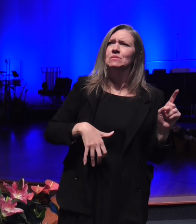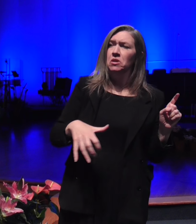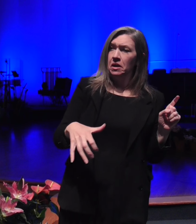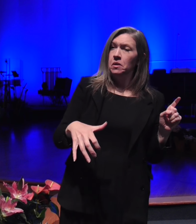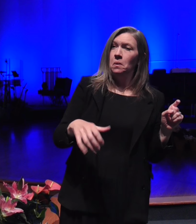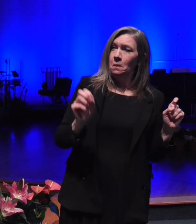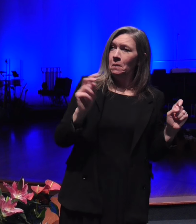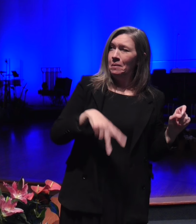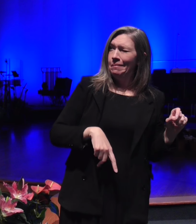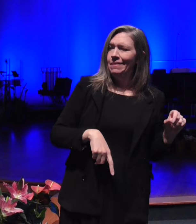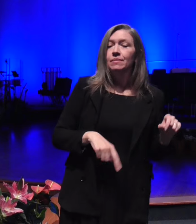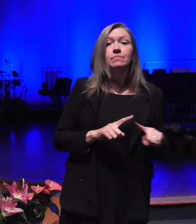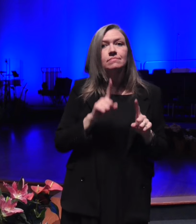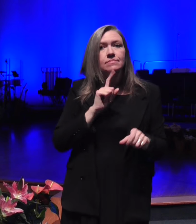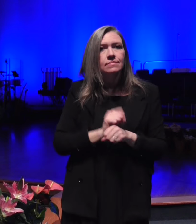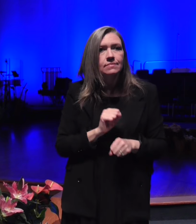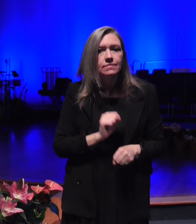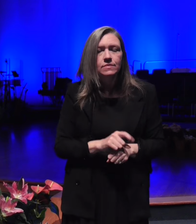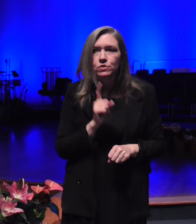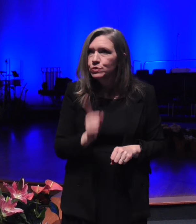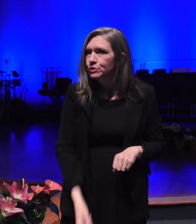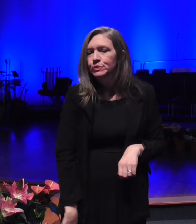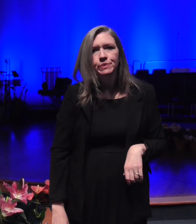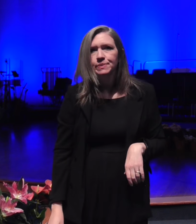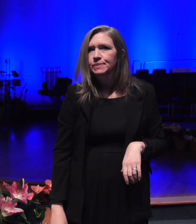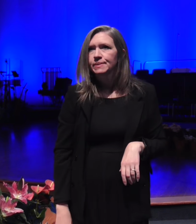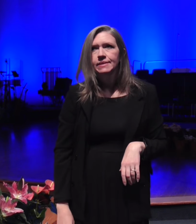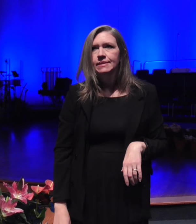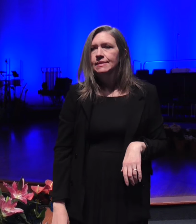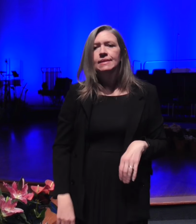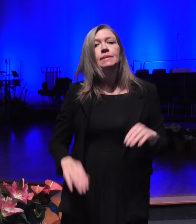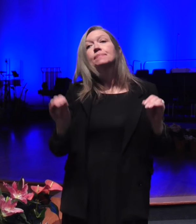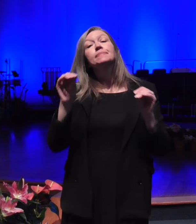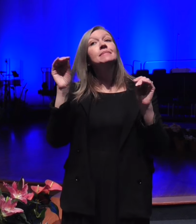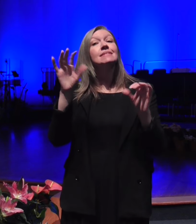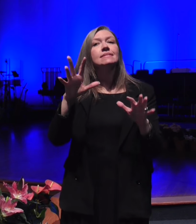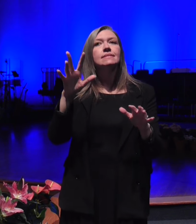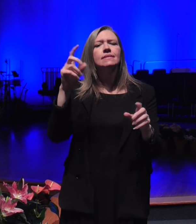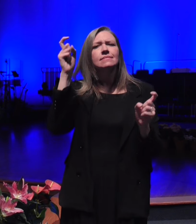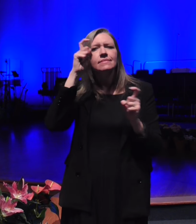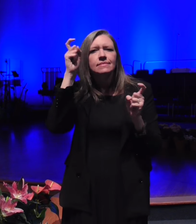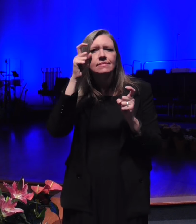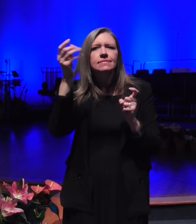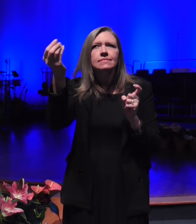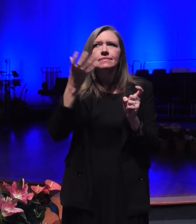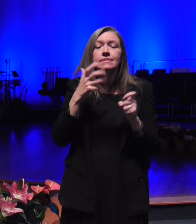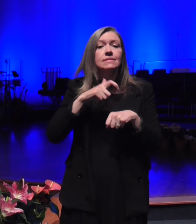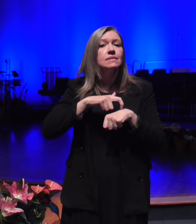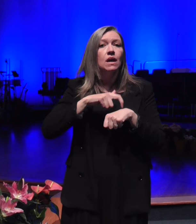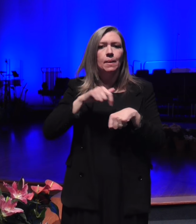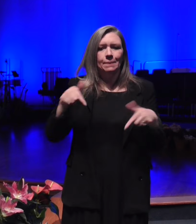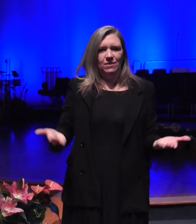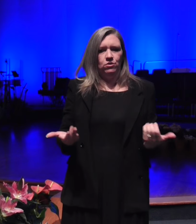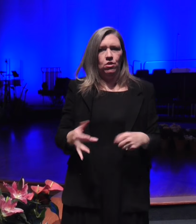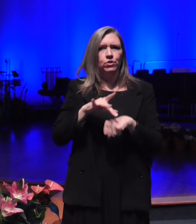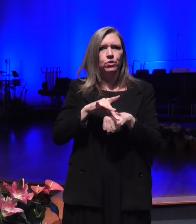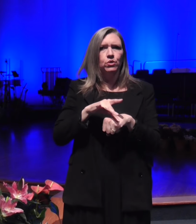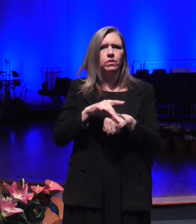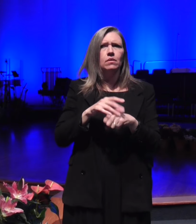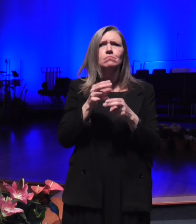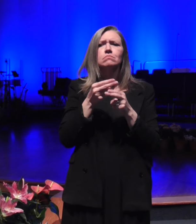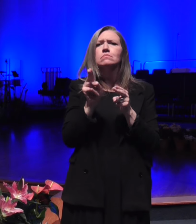But it was true. It was true. The mystics tell us that our time on earth is but a